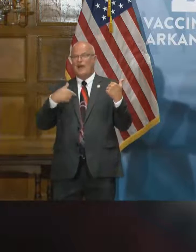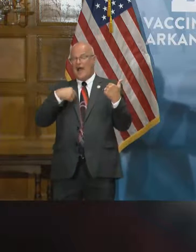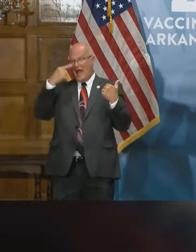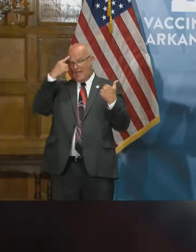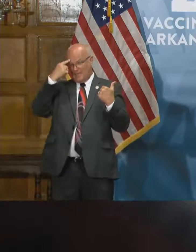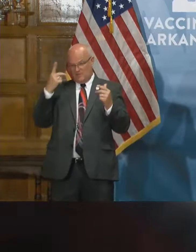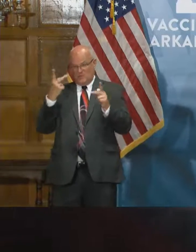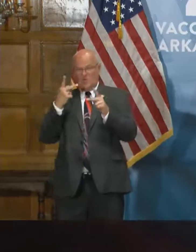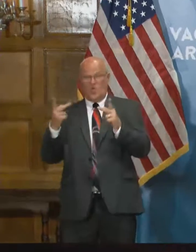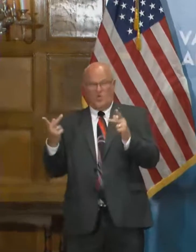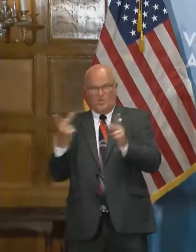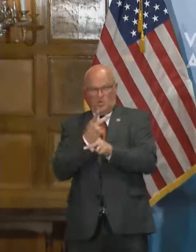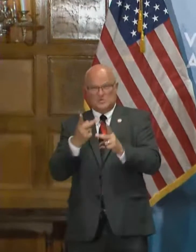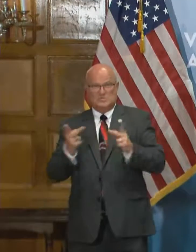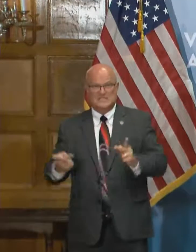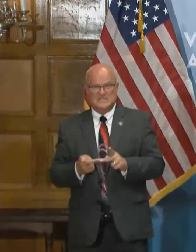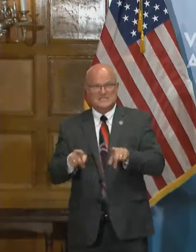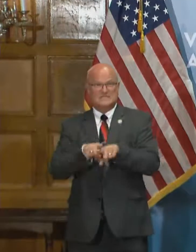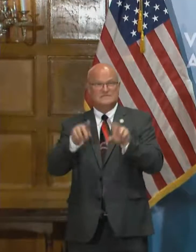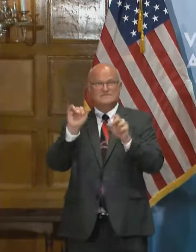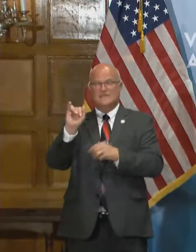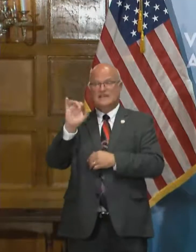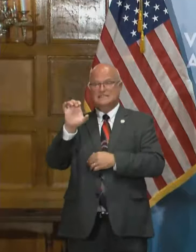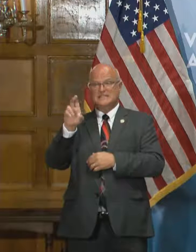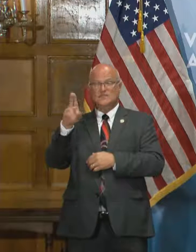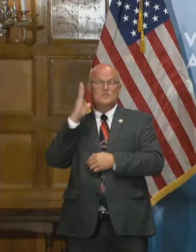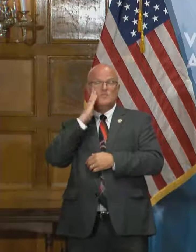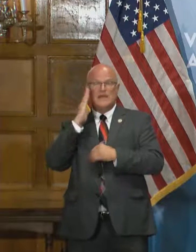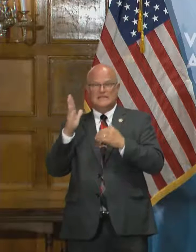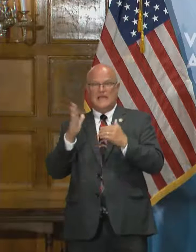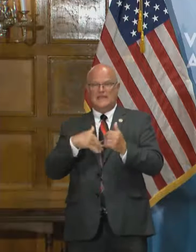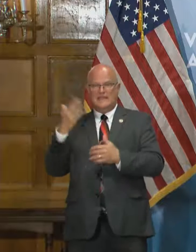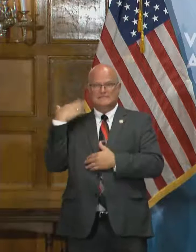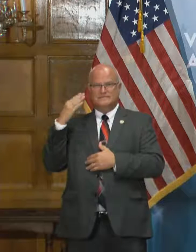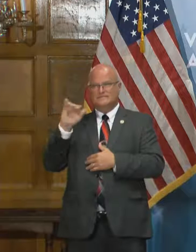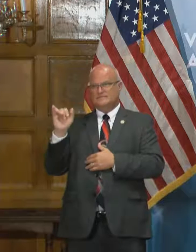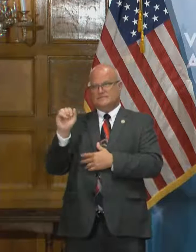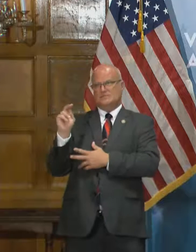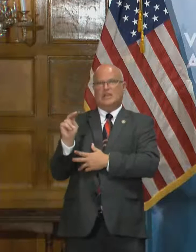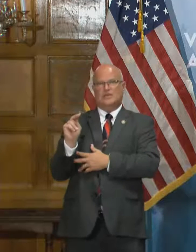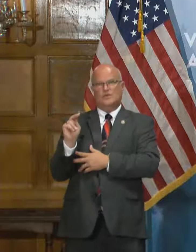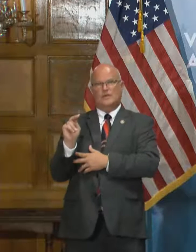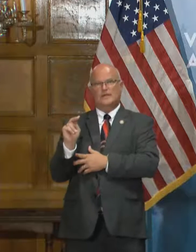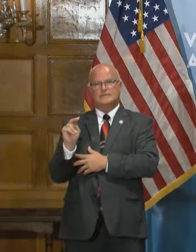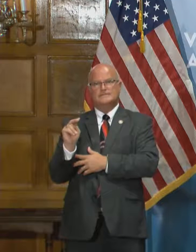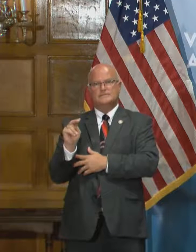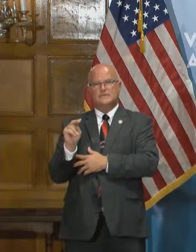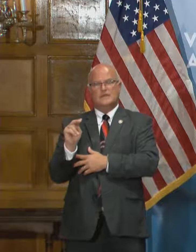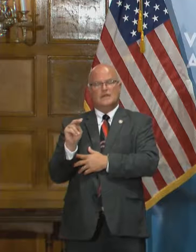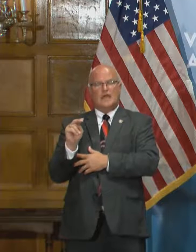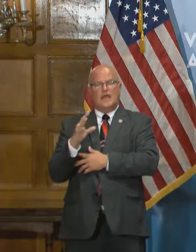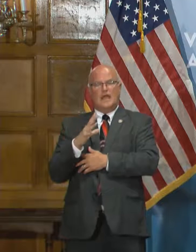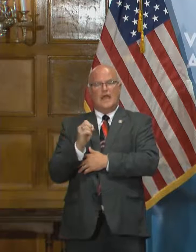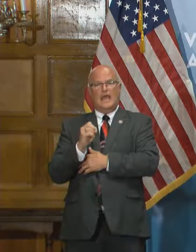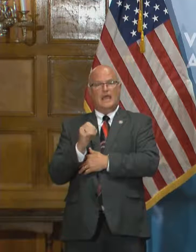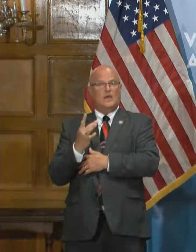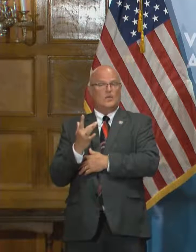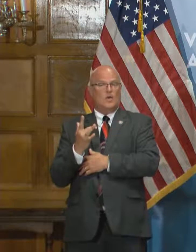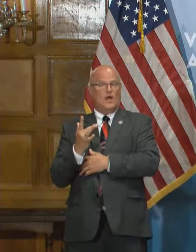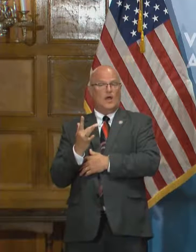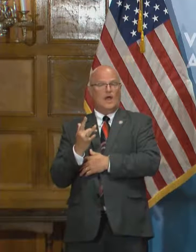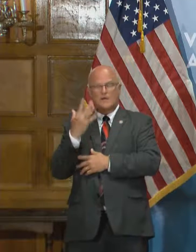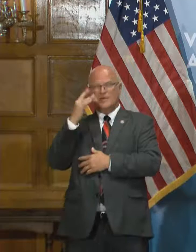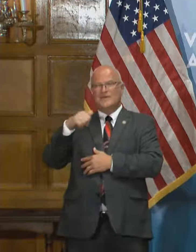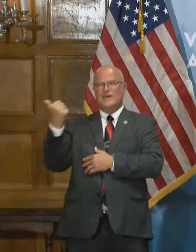we're in worse position in terms of our ICU beds than we were in January. and largely because